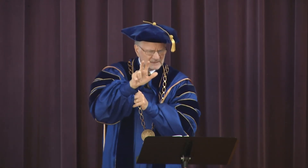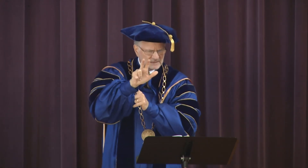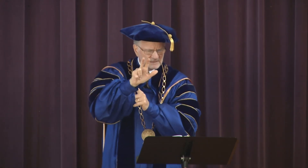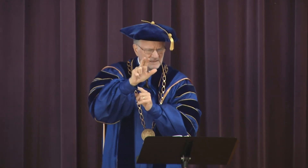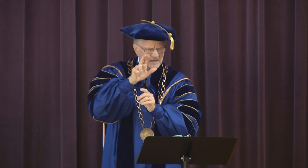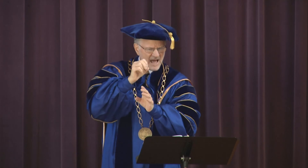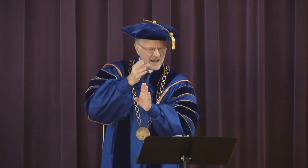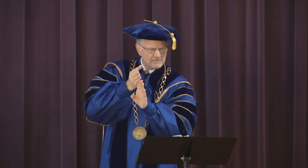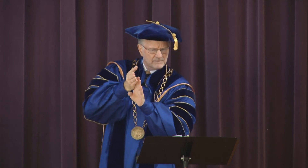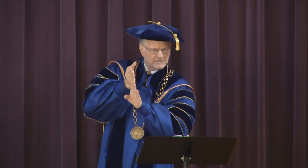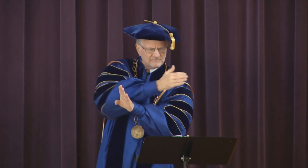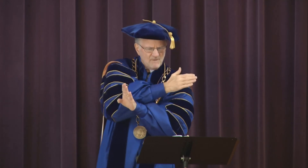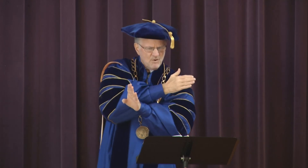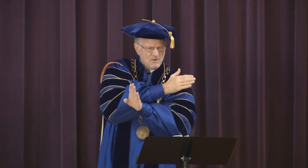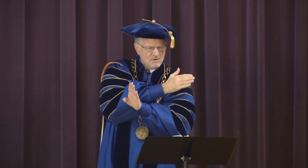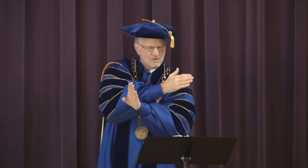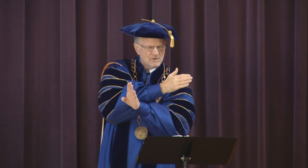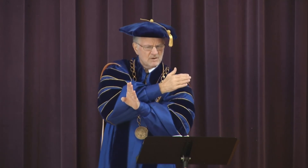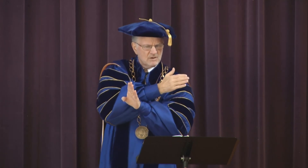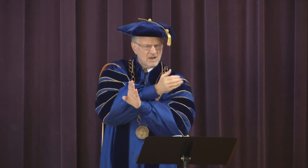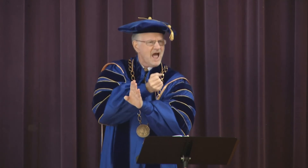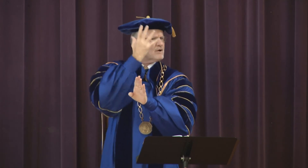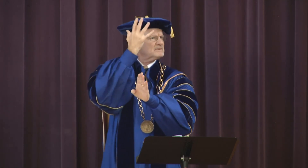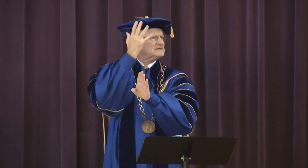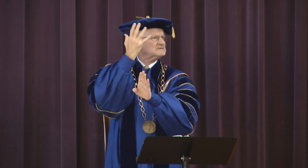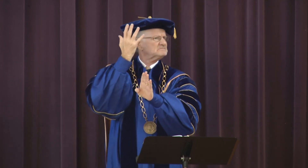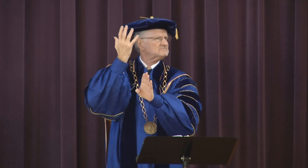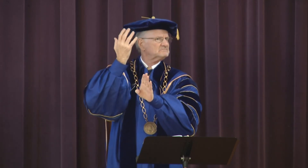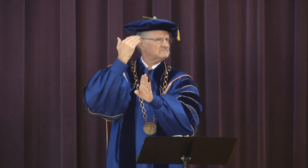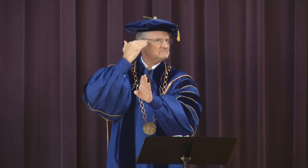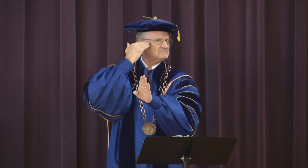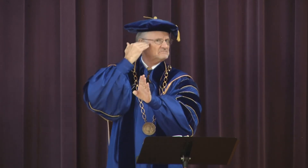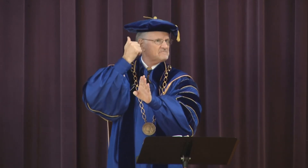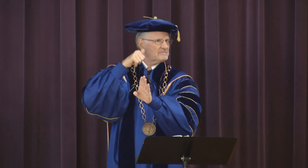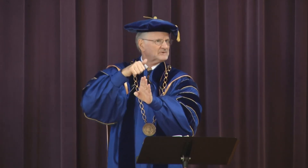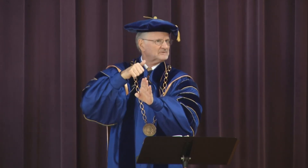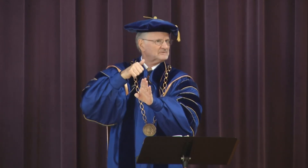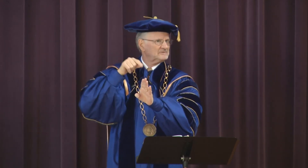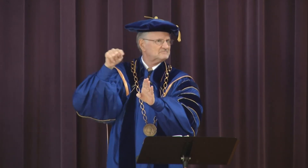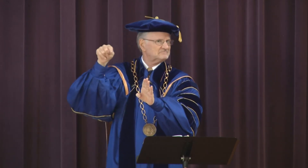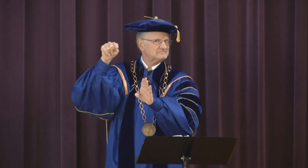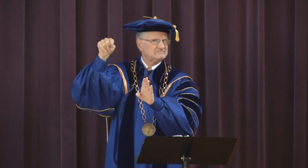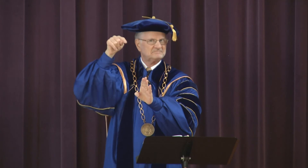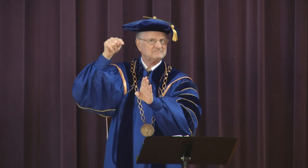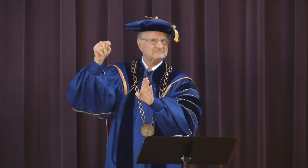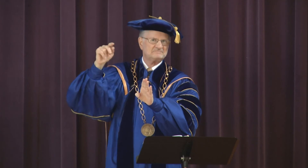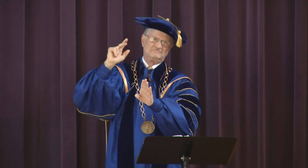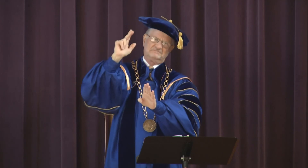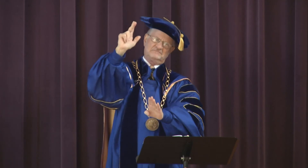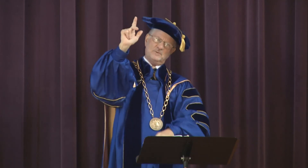in 1943, and even before that, or 53 rather, how many buildings were here on campus? Does anybody